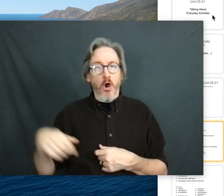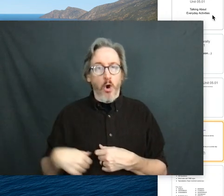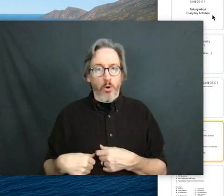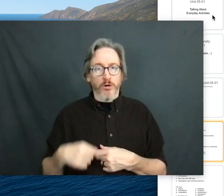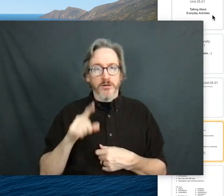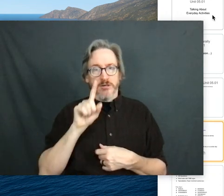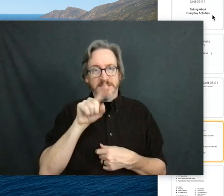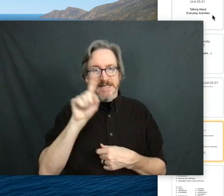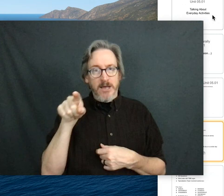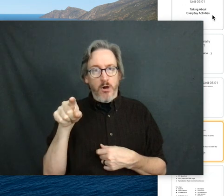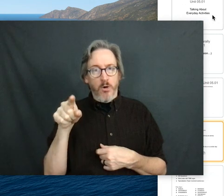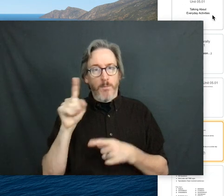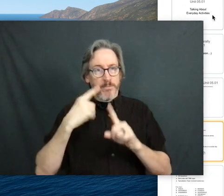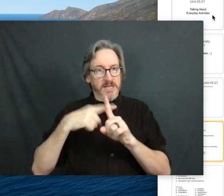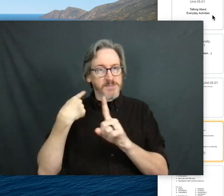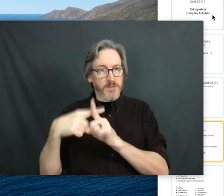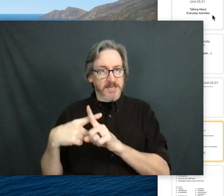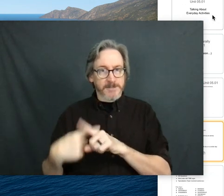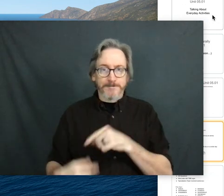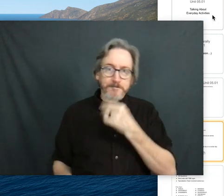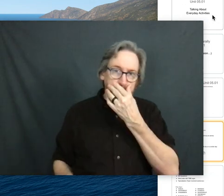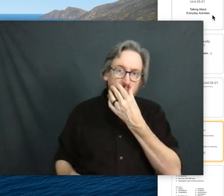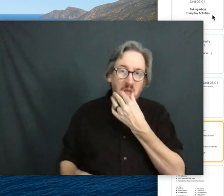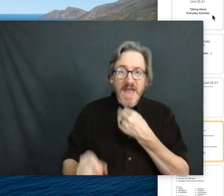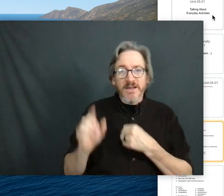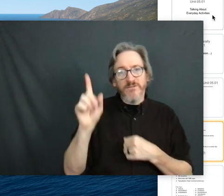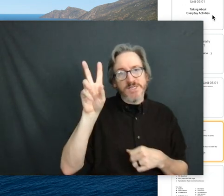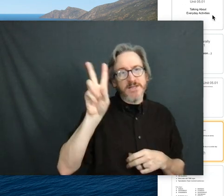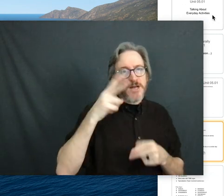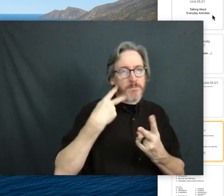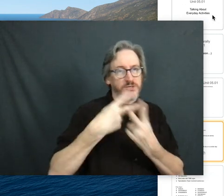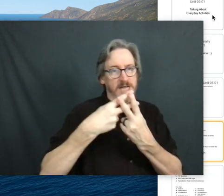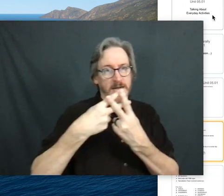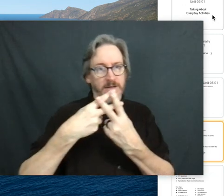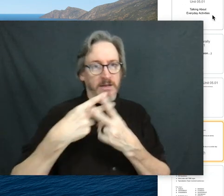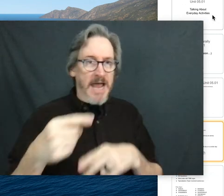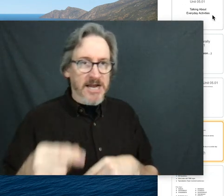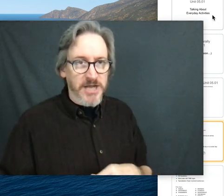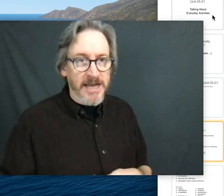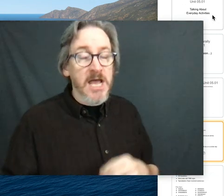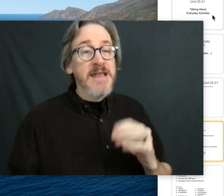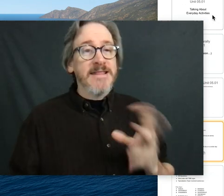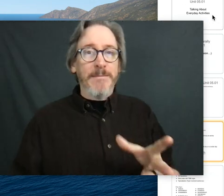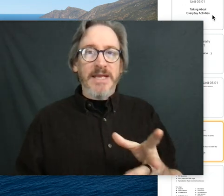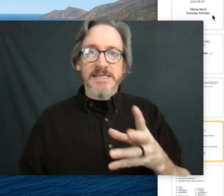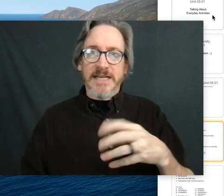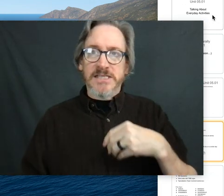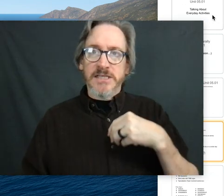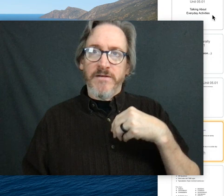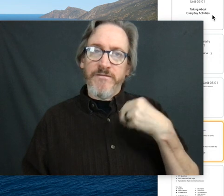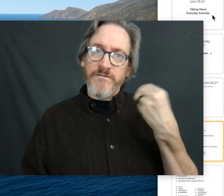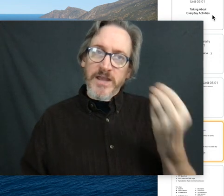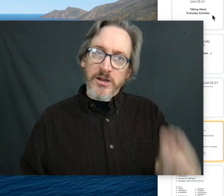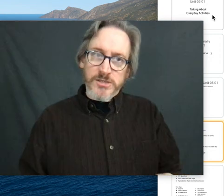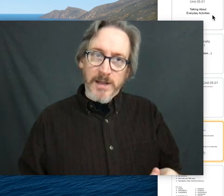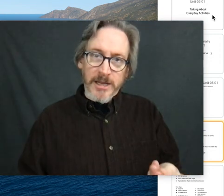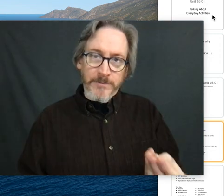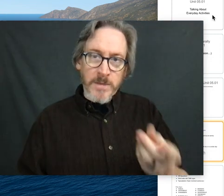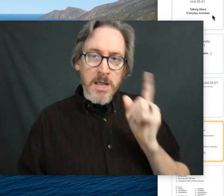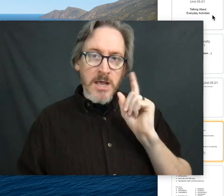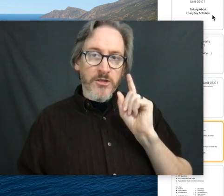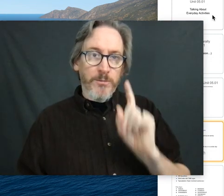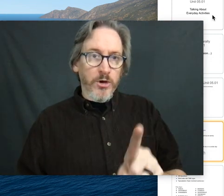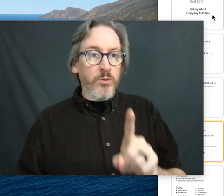do, or do++. And if you see the number sign, the little hashtag, that means it's finger